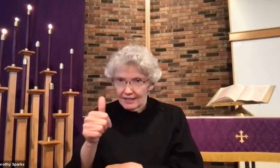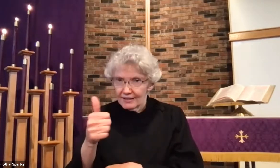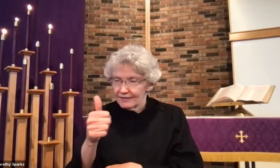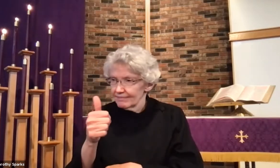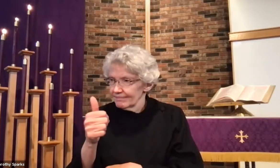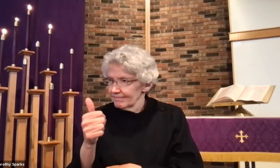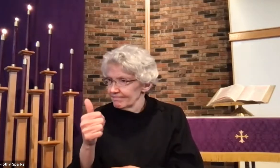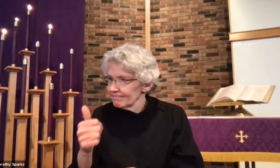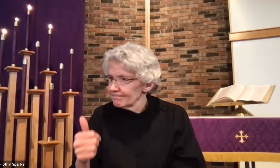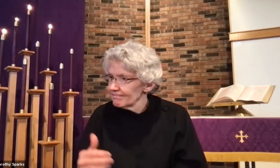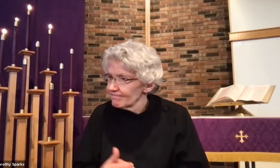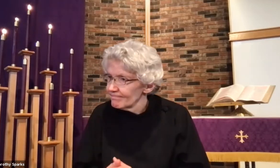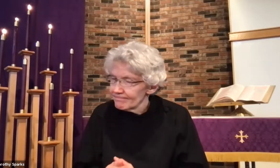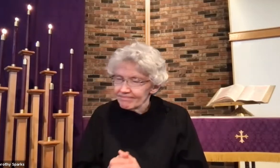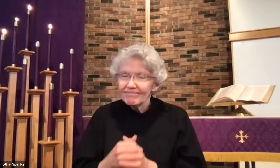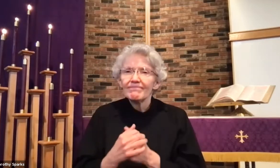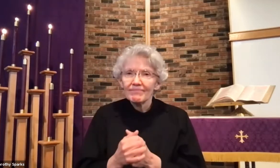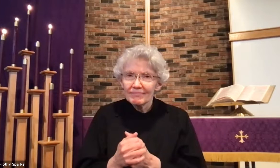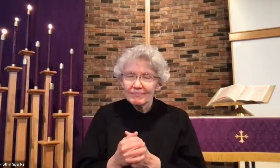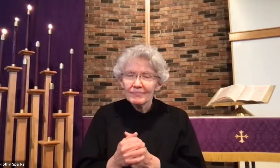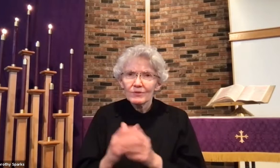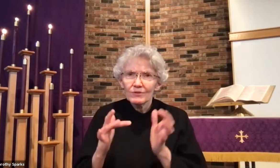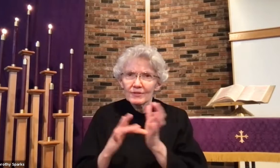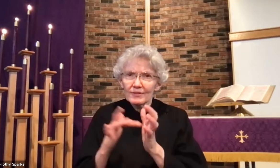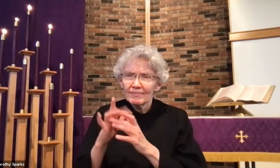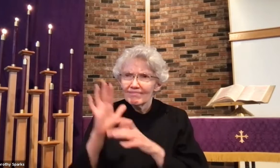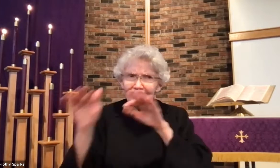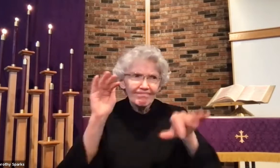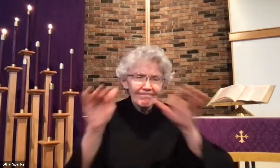Chapters 18, verses 31 through 19.